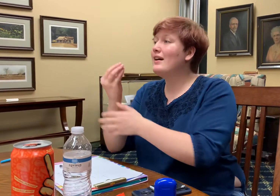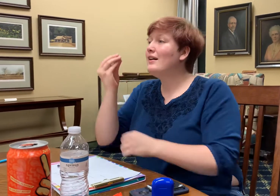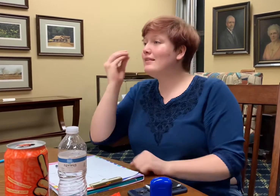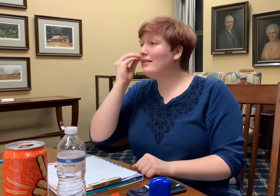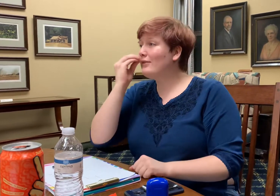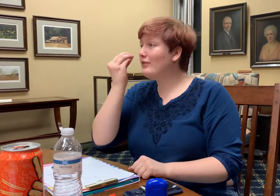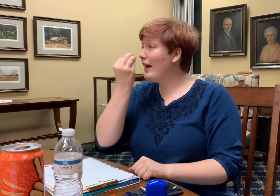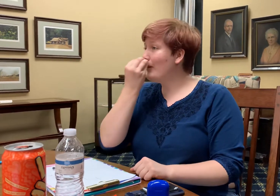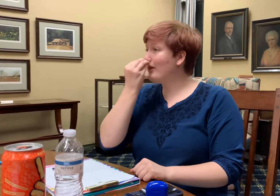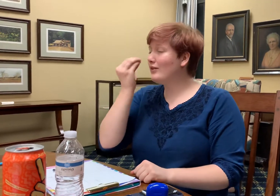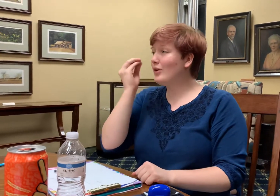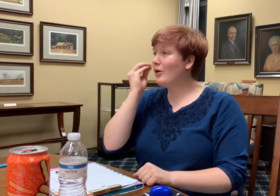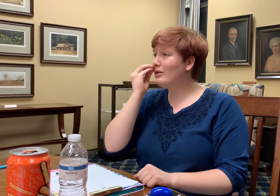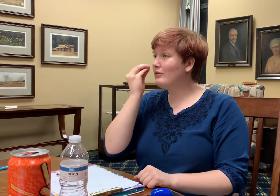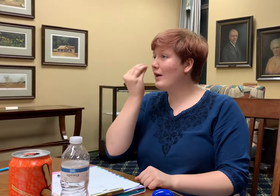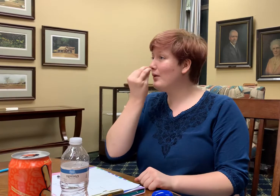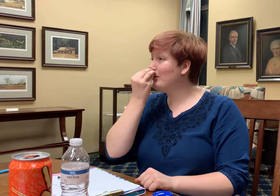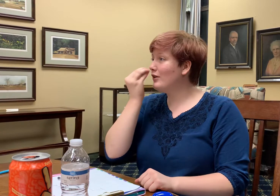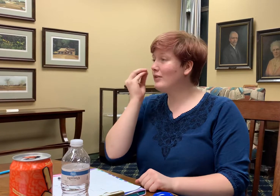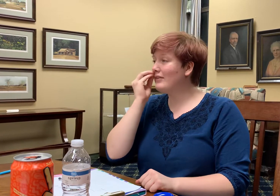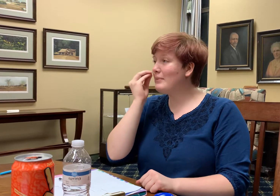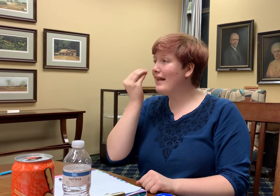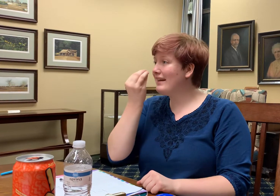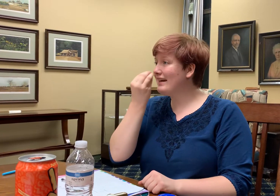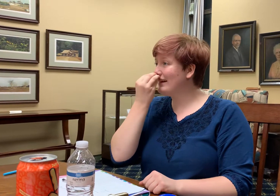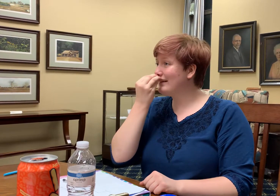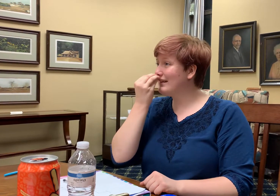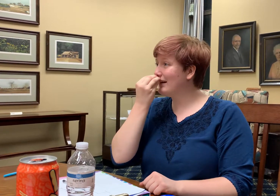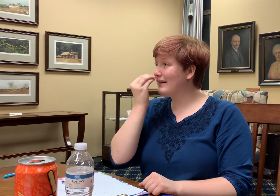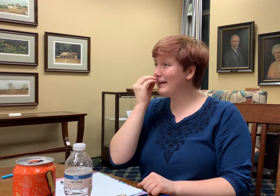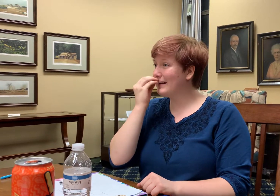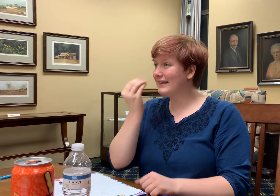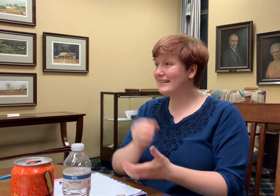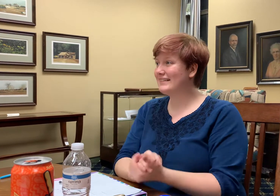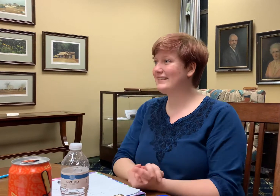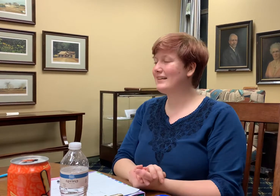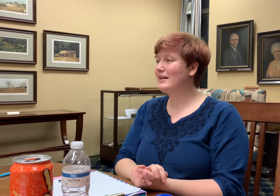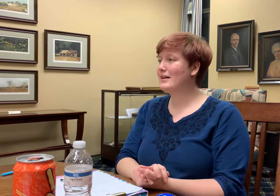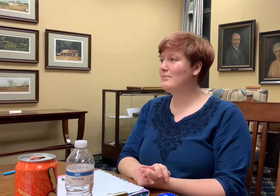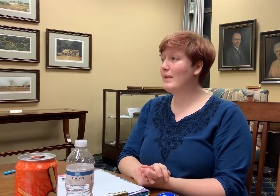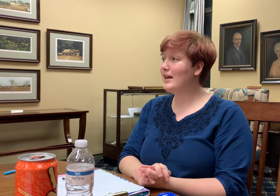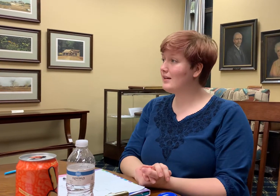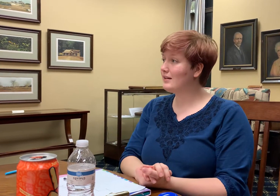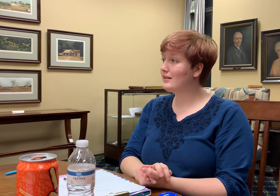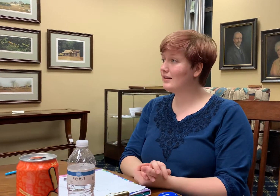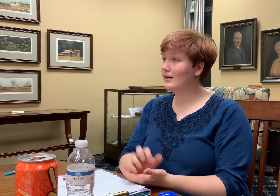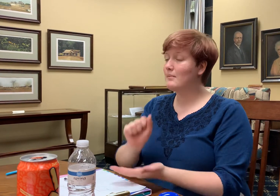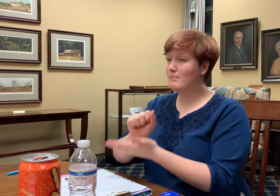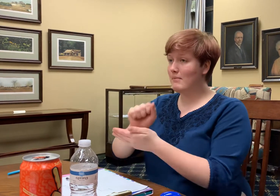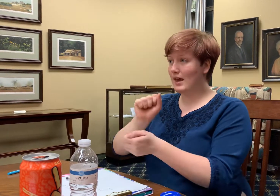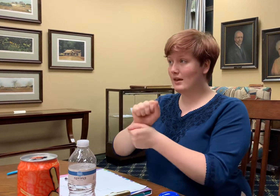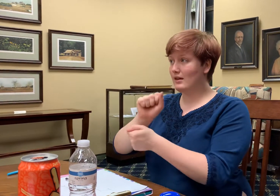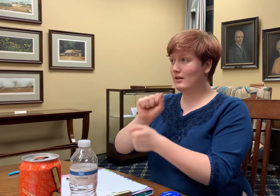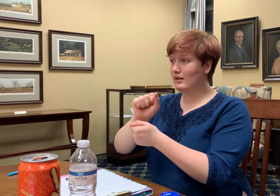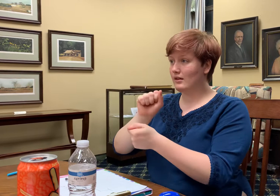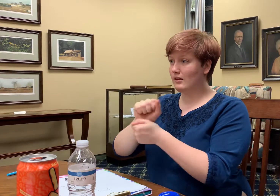This is flower because you hold the flower up to your nose to smell it. How do you say meg? Make? Yeah. Make. Okay,